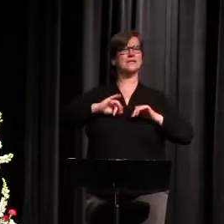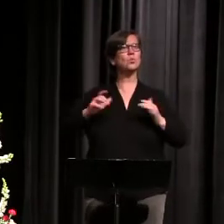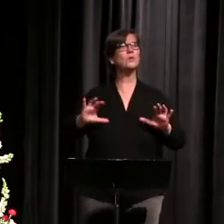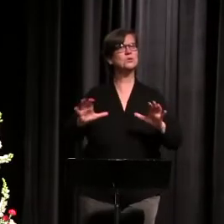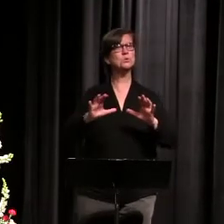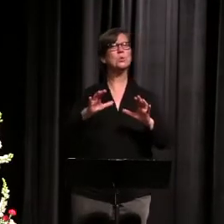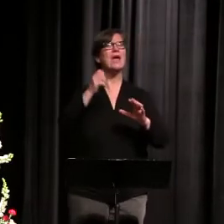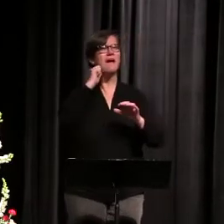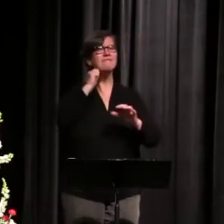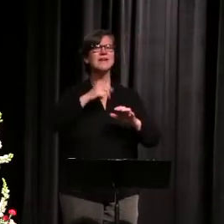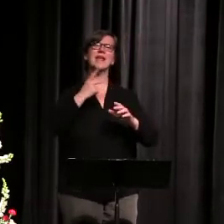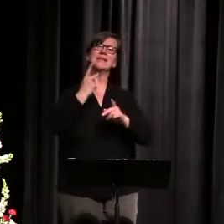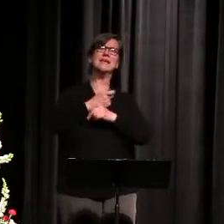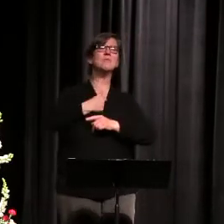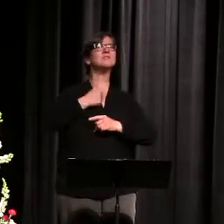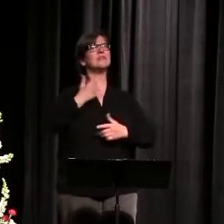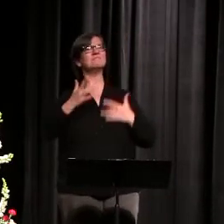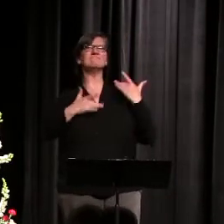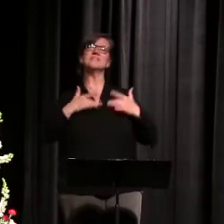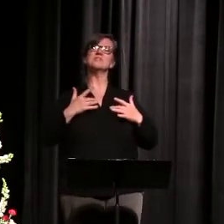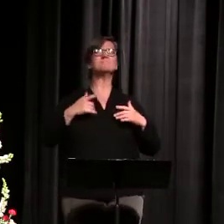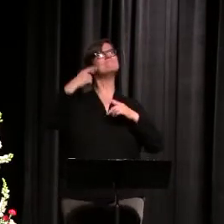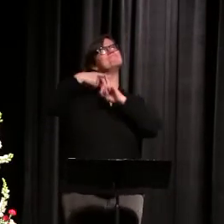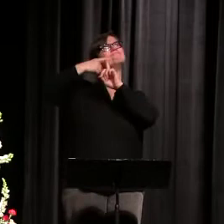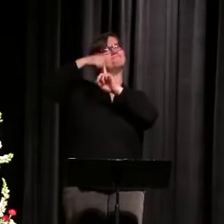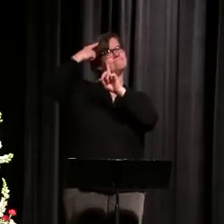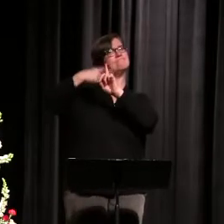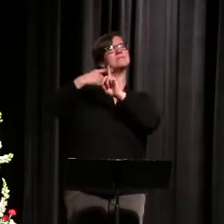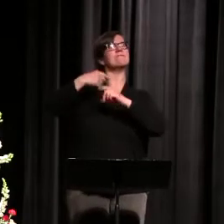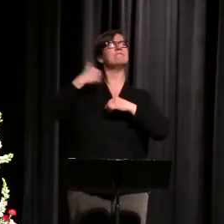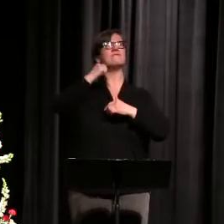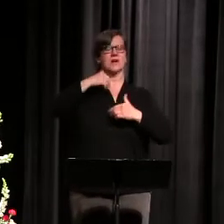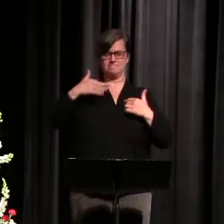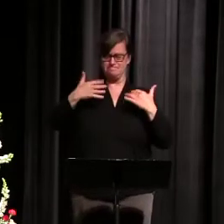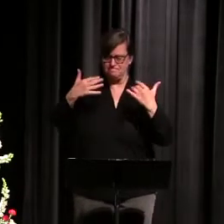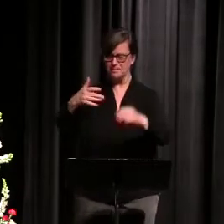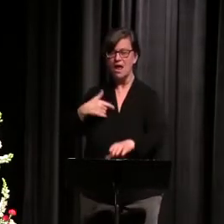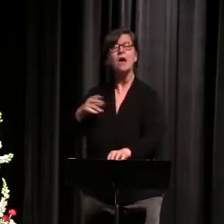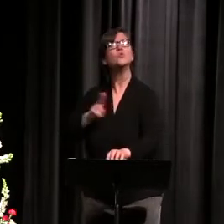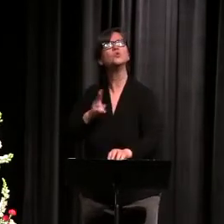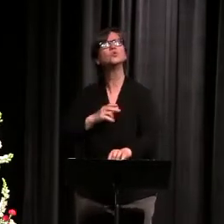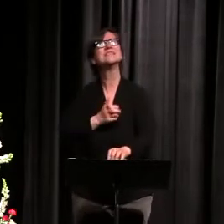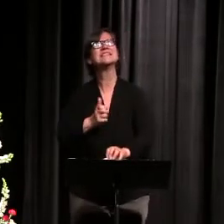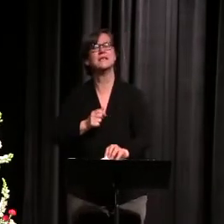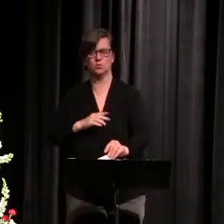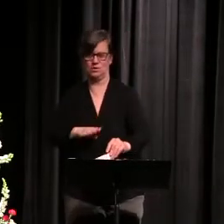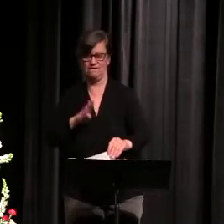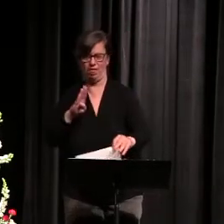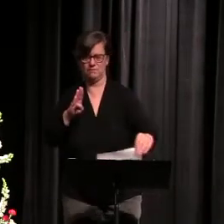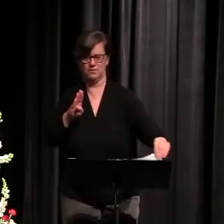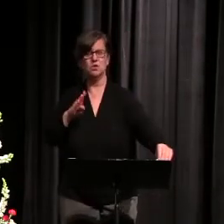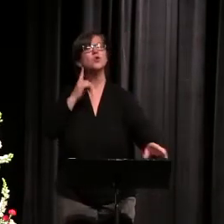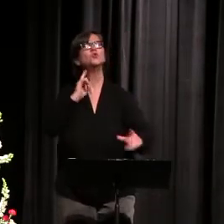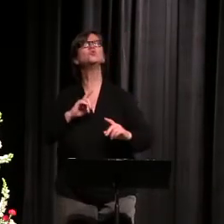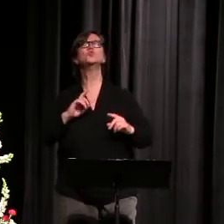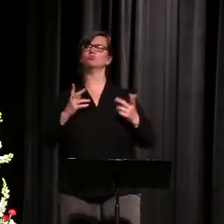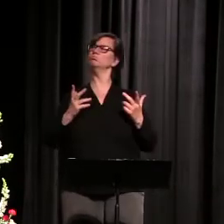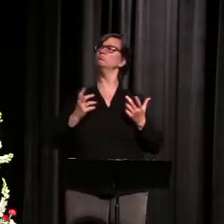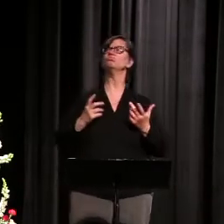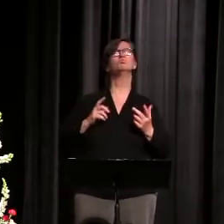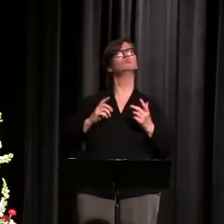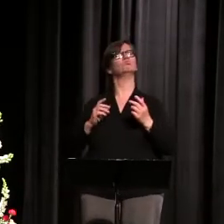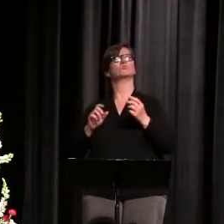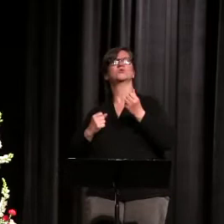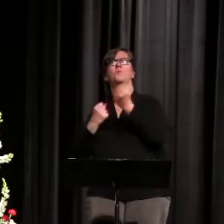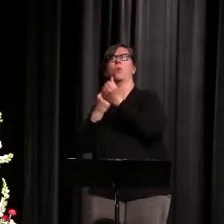and I hope that each of us will use these skills we have developed during these challenging times to to contribute to bettering our community wherever it is we may